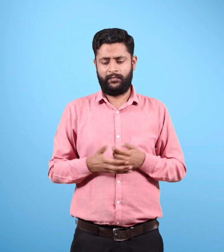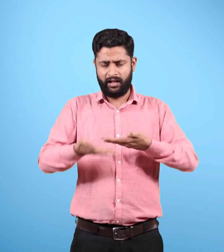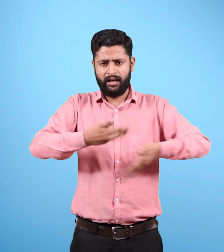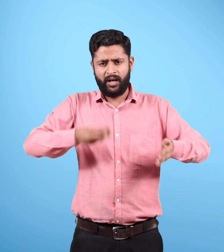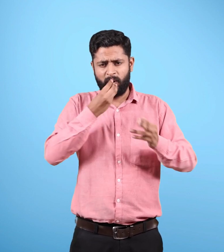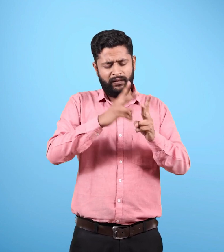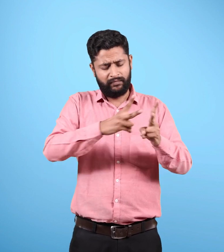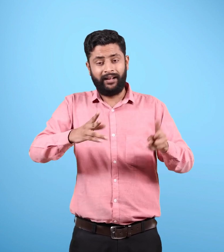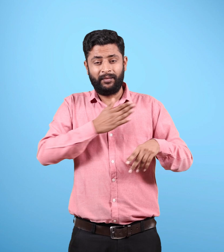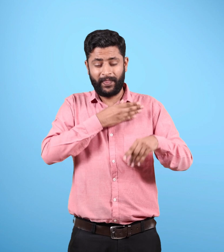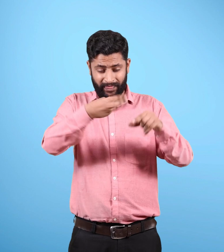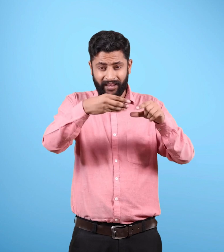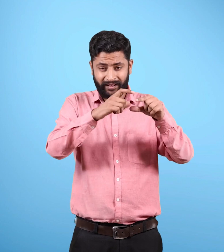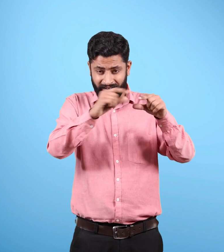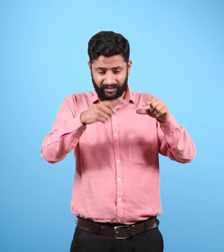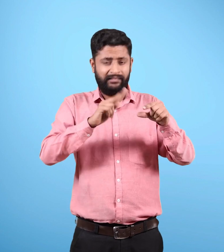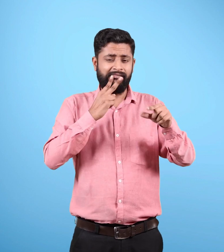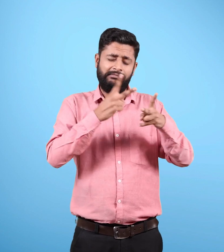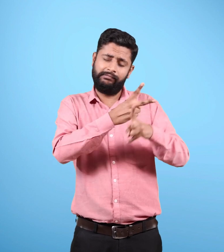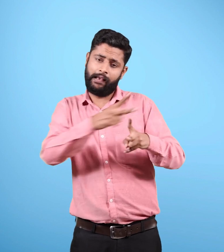We eat many leafy vegetables.